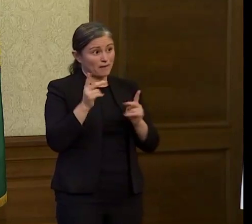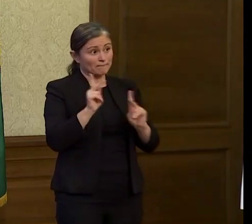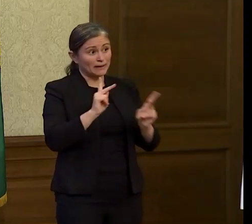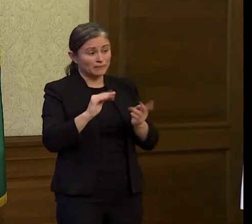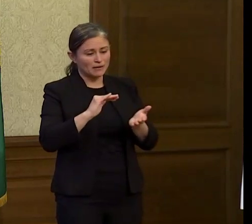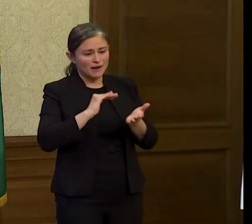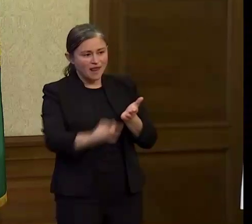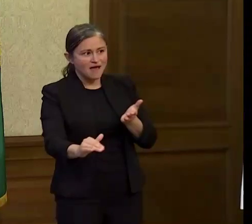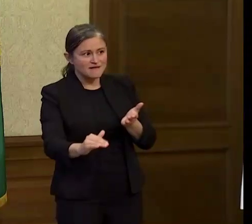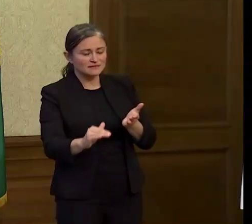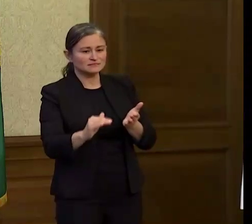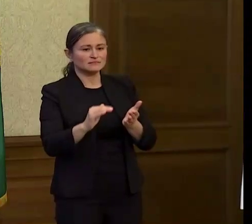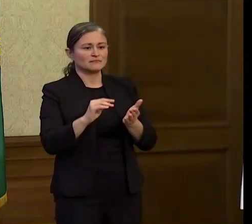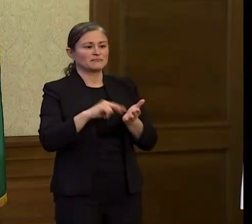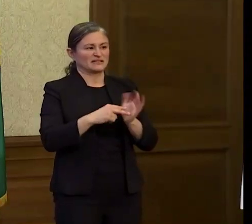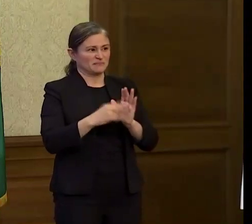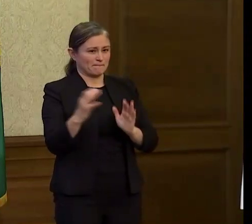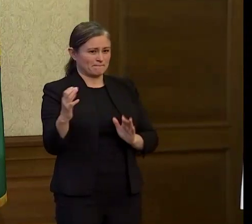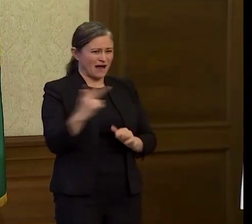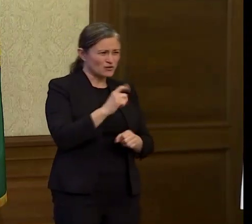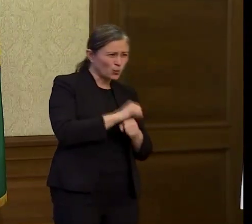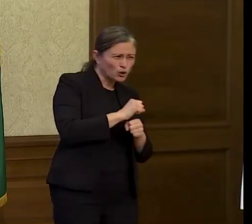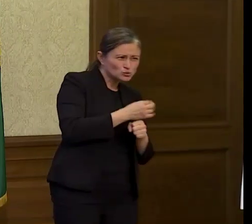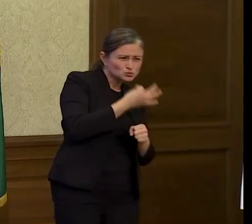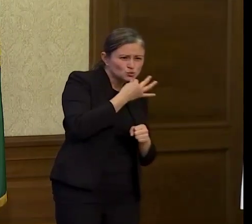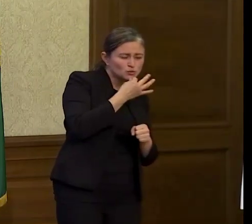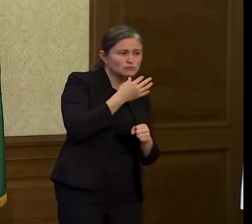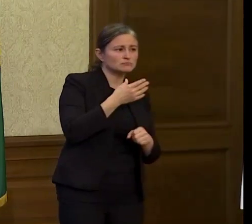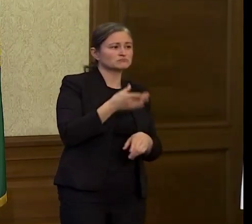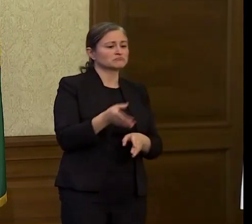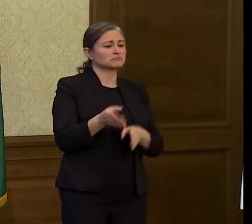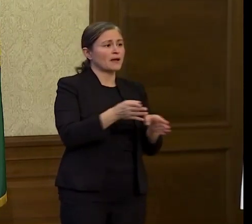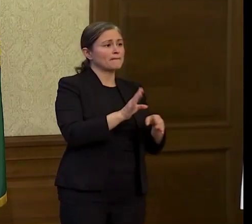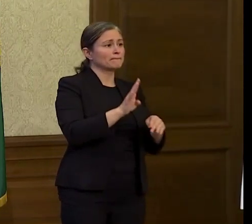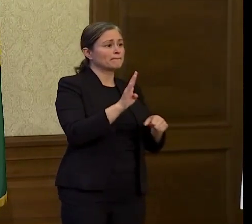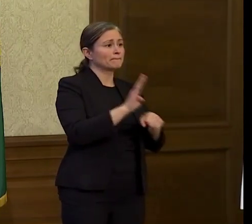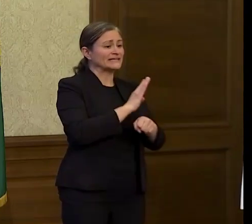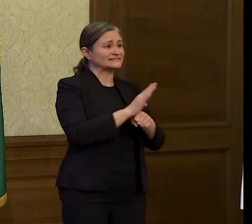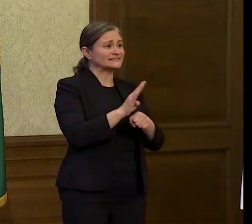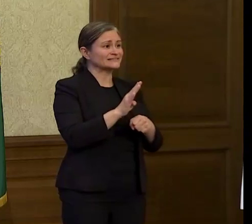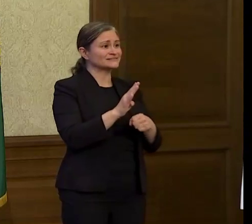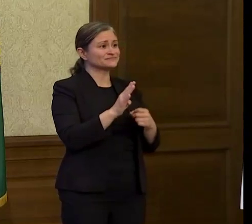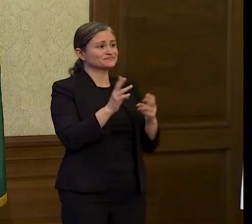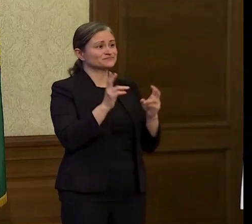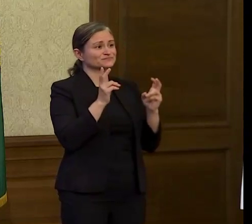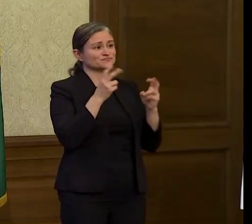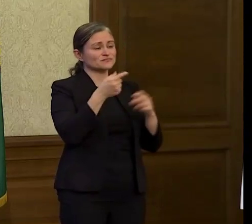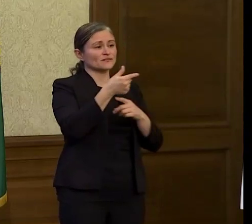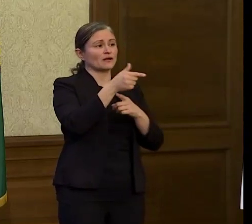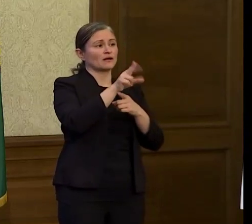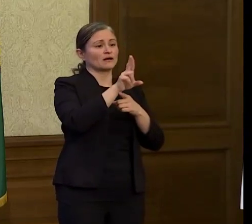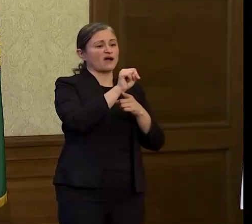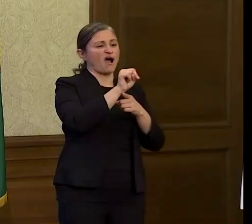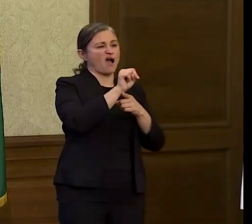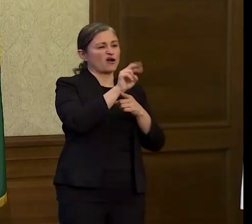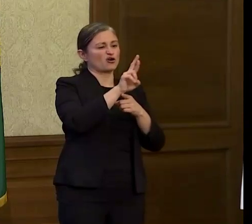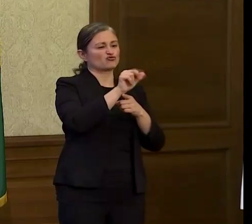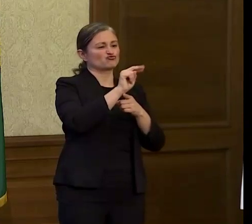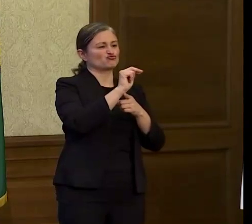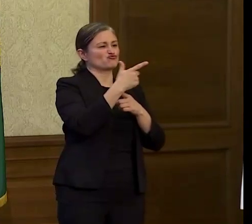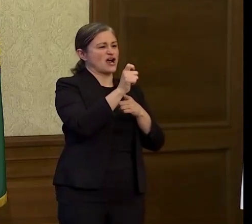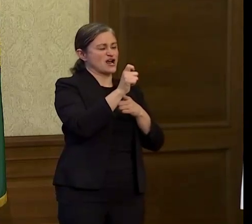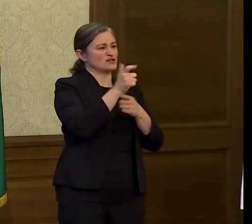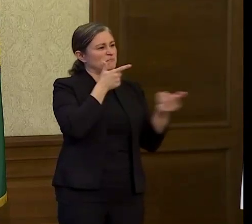gun ranges, who apparently have reopened. What's your guidance to them? Well, we, of course,